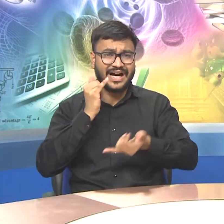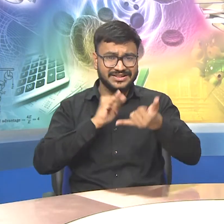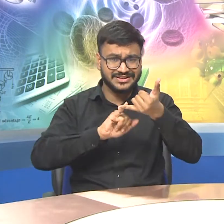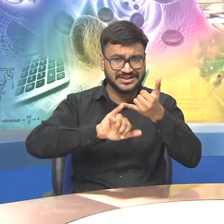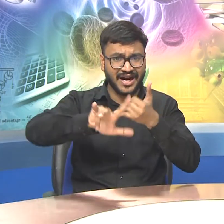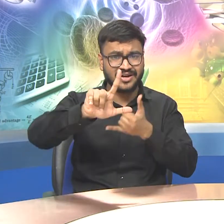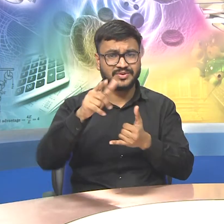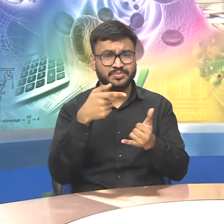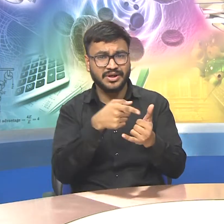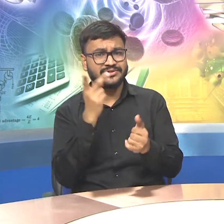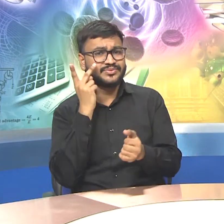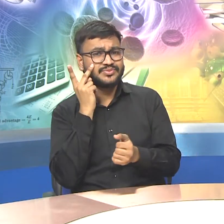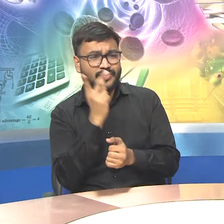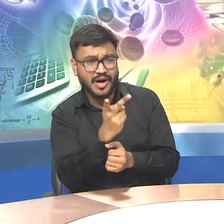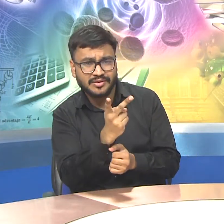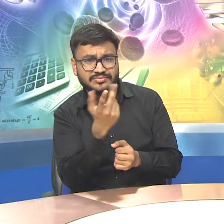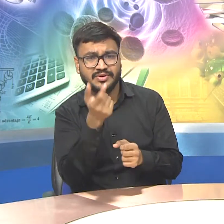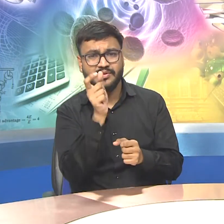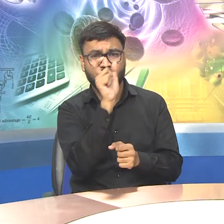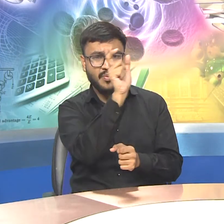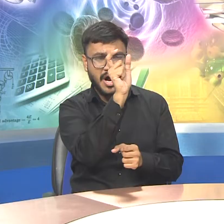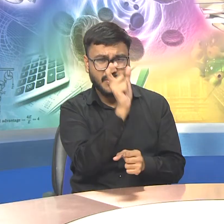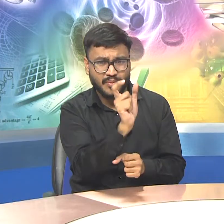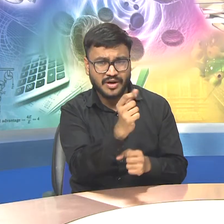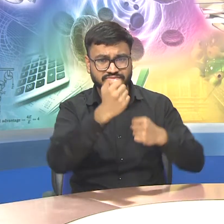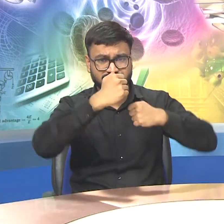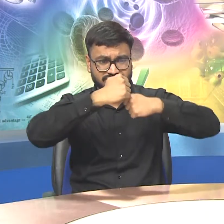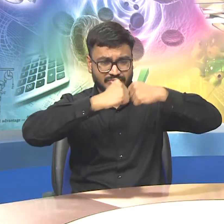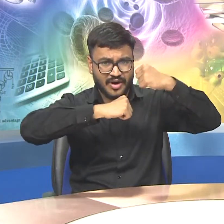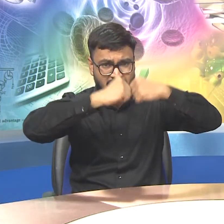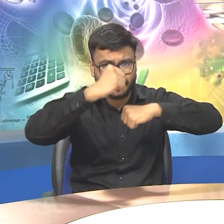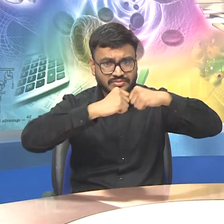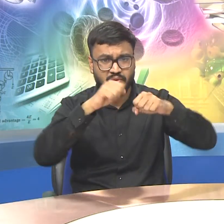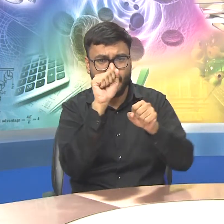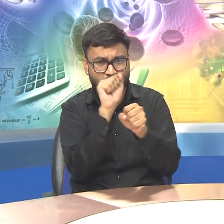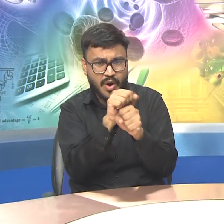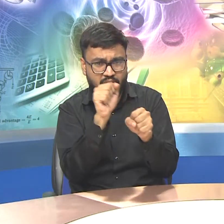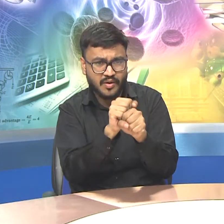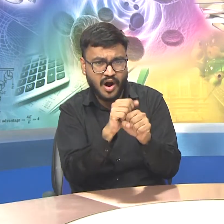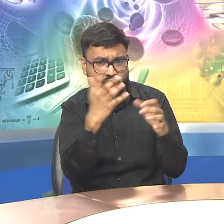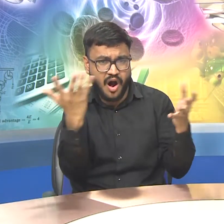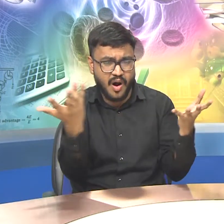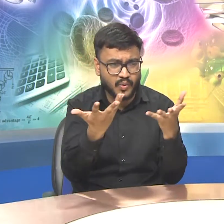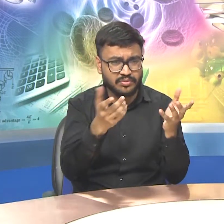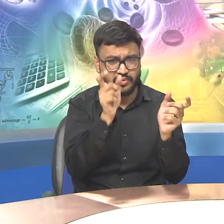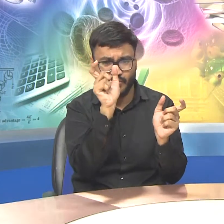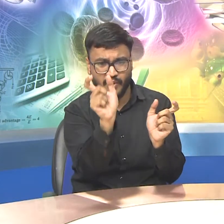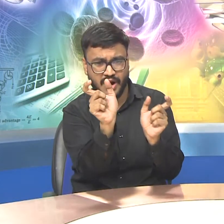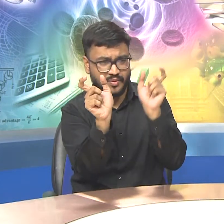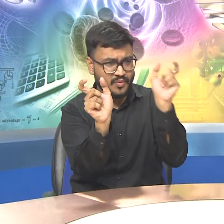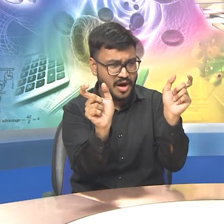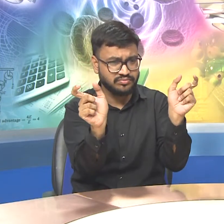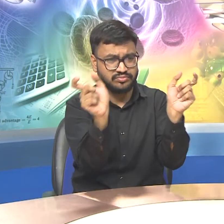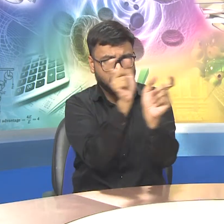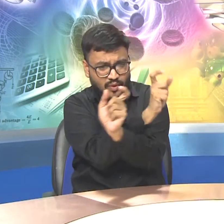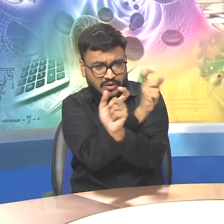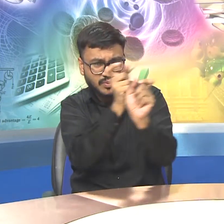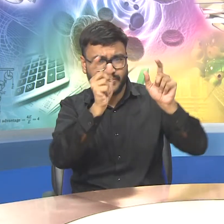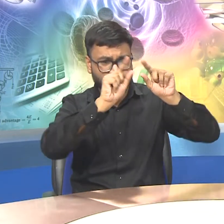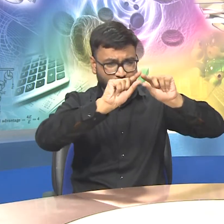Now we will see how Indian Sign Language ISL word structure works